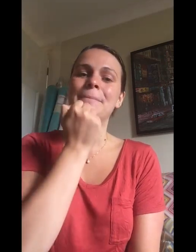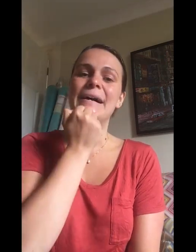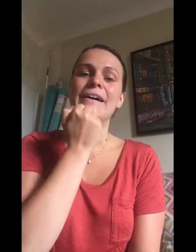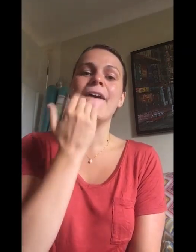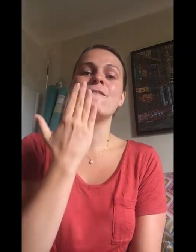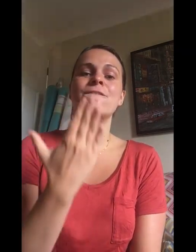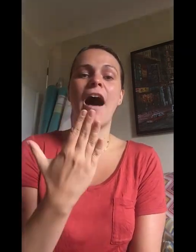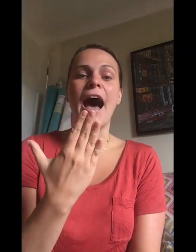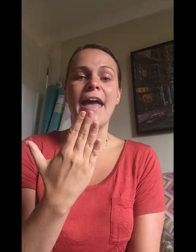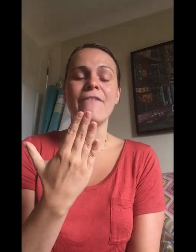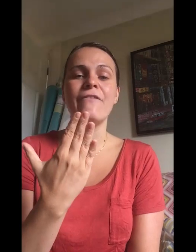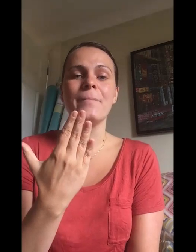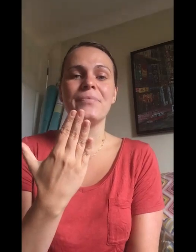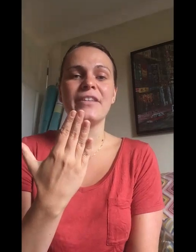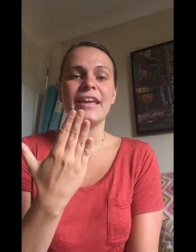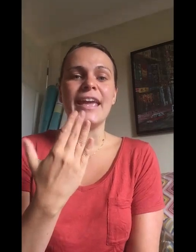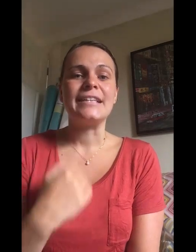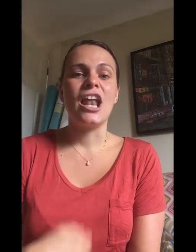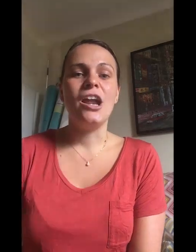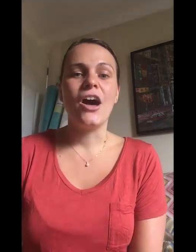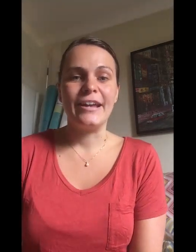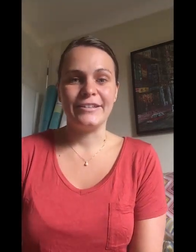Number 5 is lion.